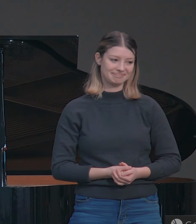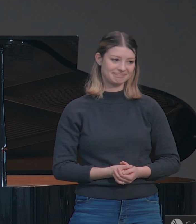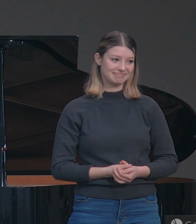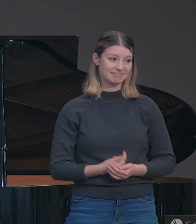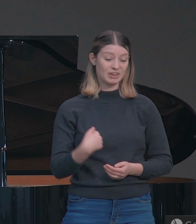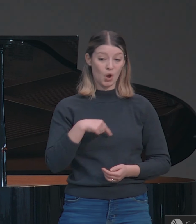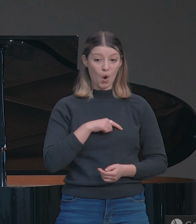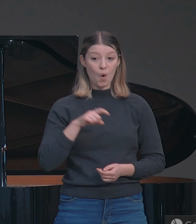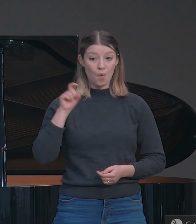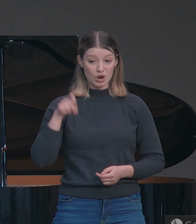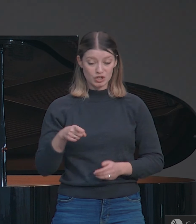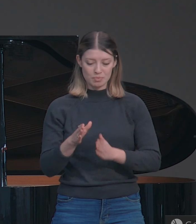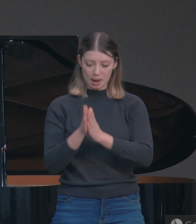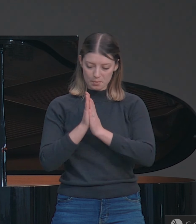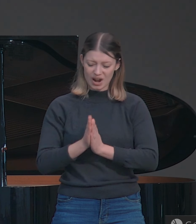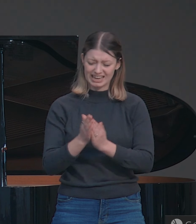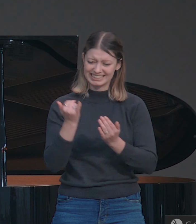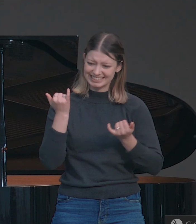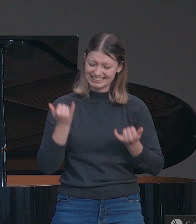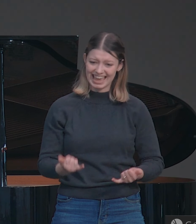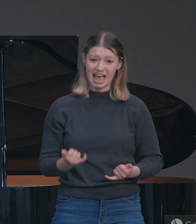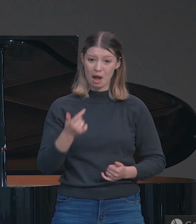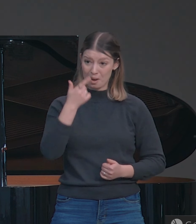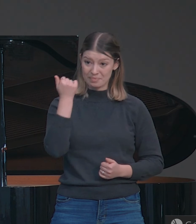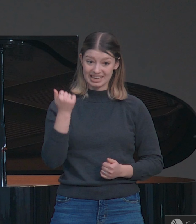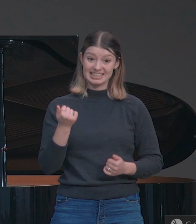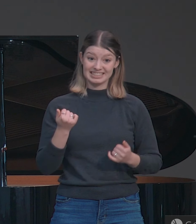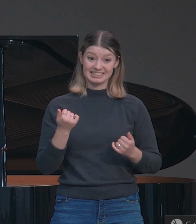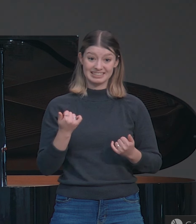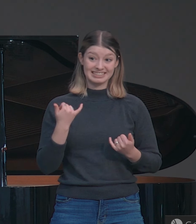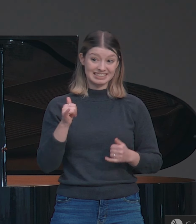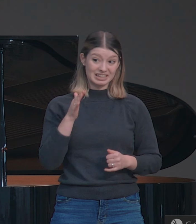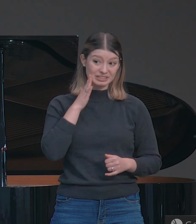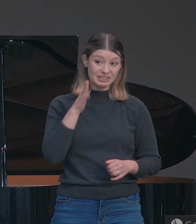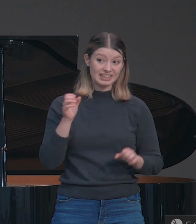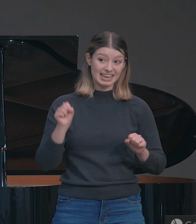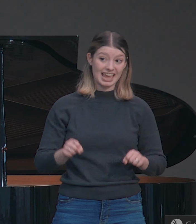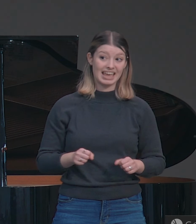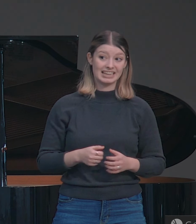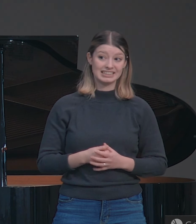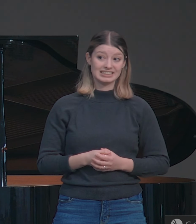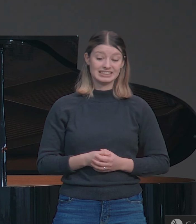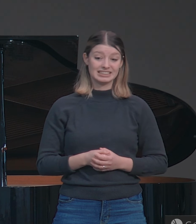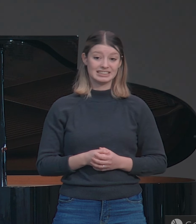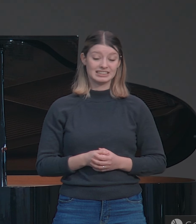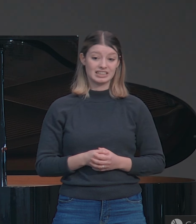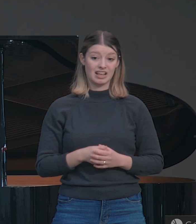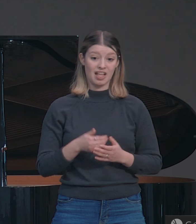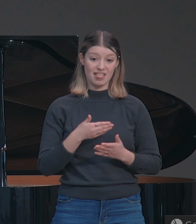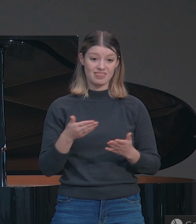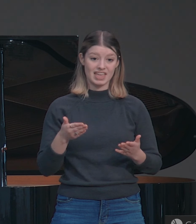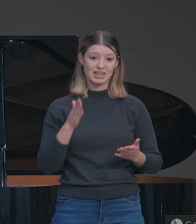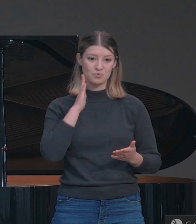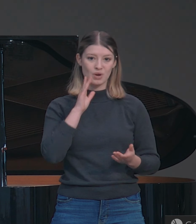we better be praying right now, because there is a chance that some things could happen.